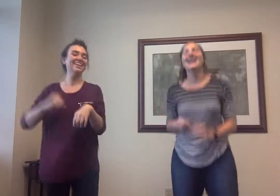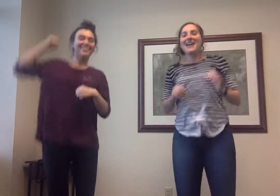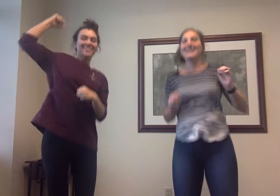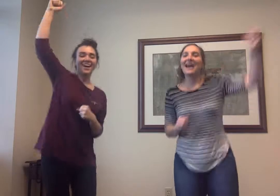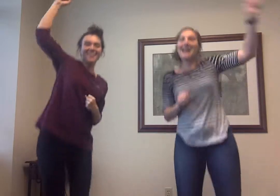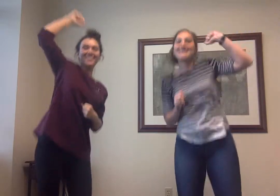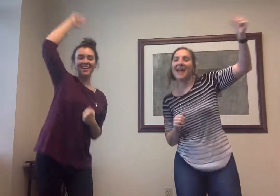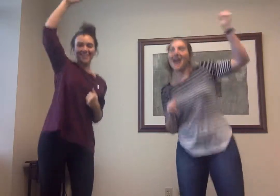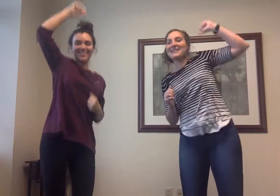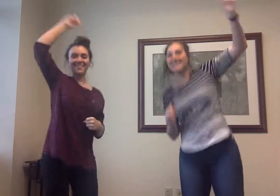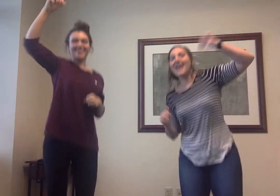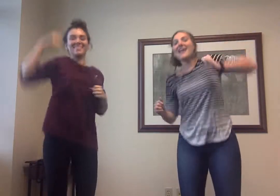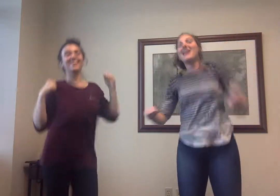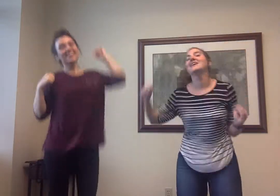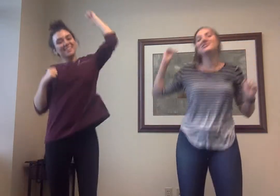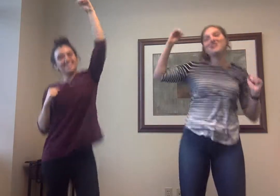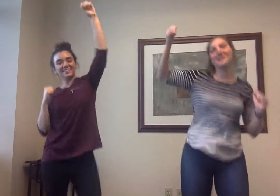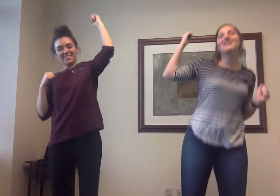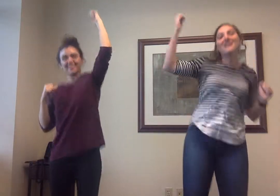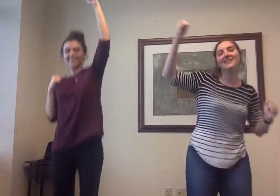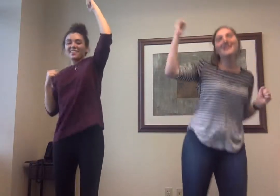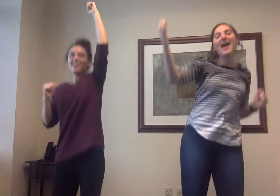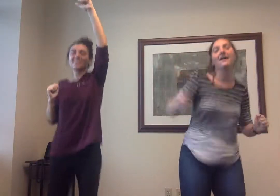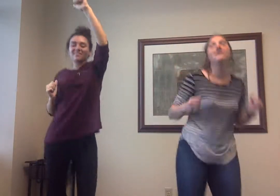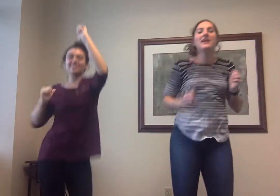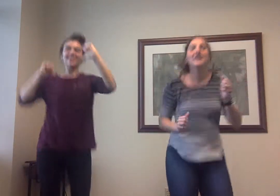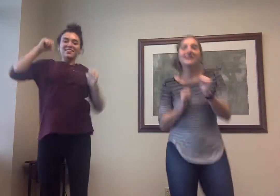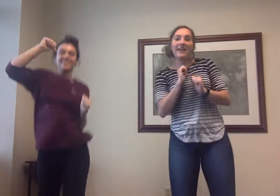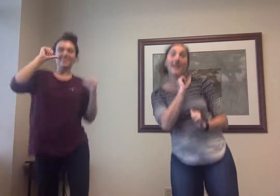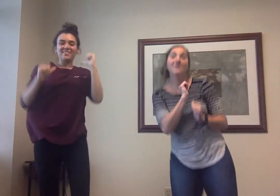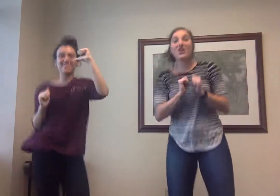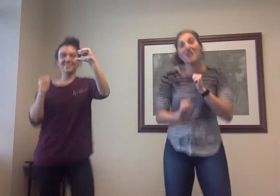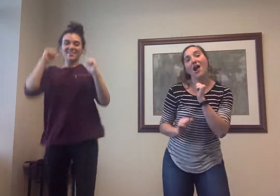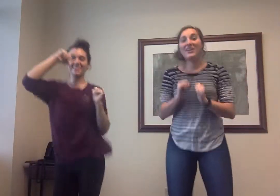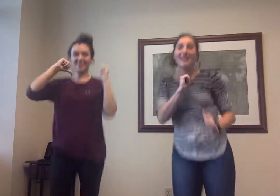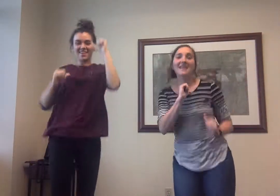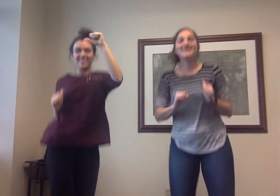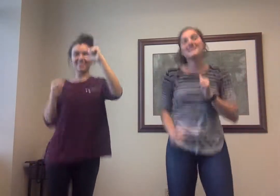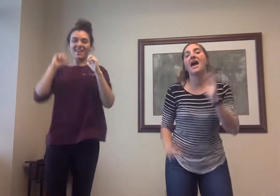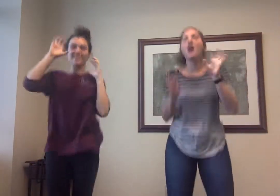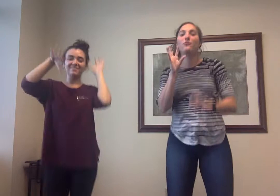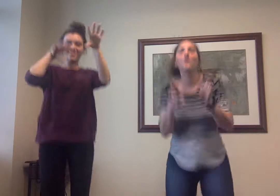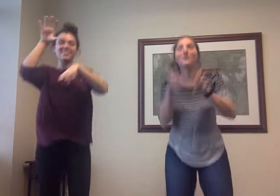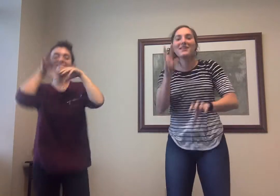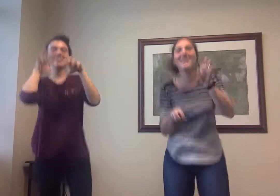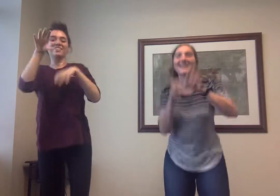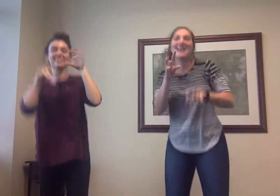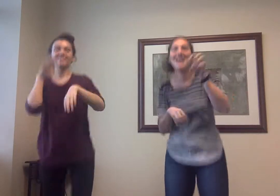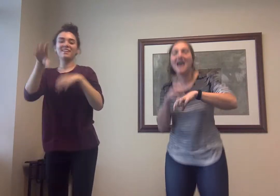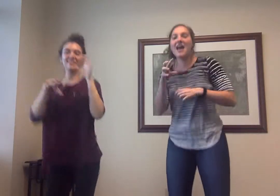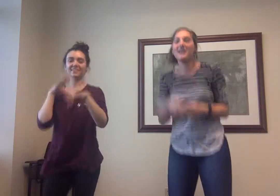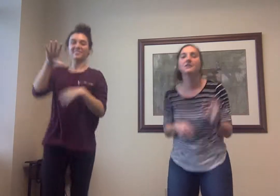God's night dead, he's surely alive. He's living on the inside of the like a liar.